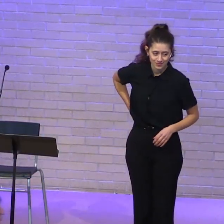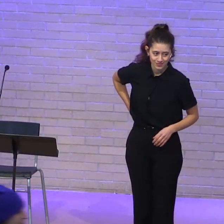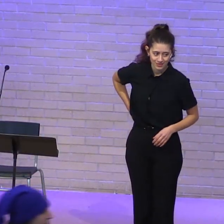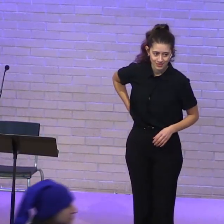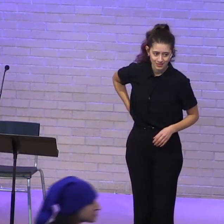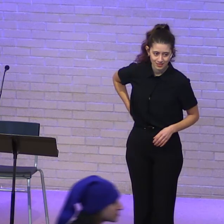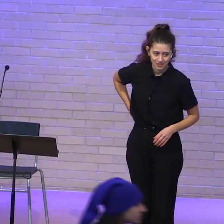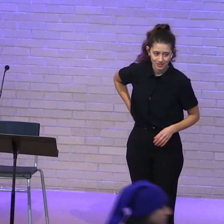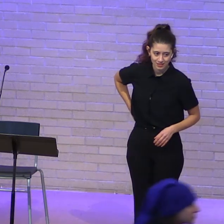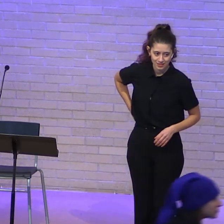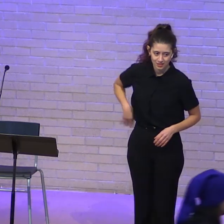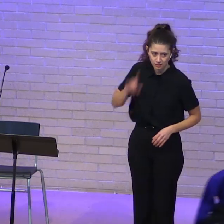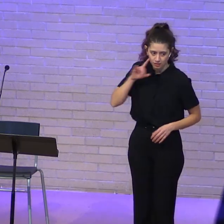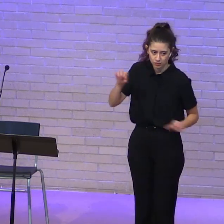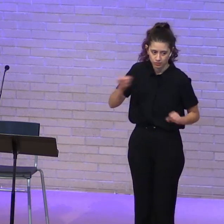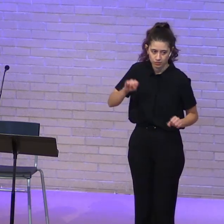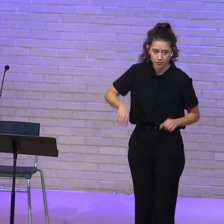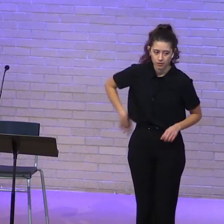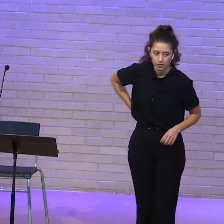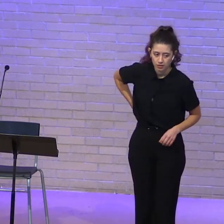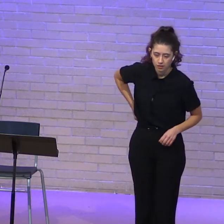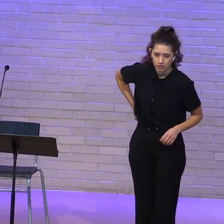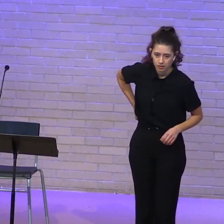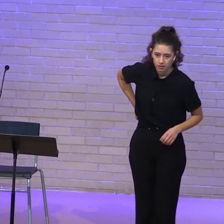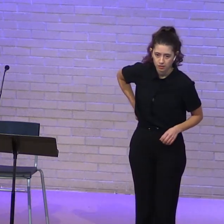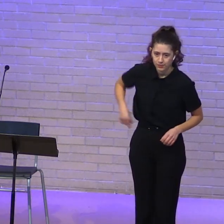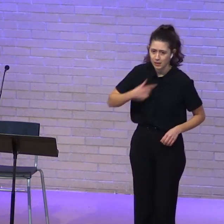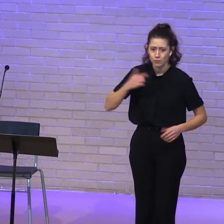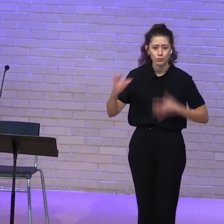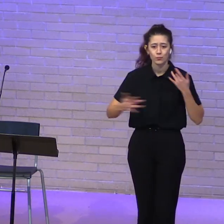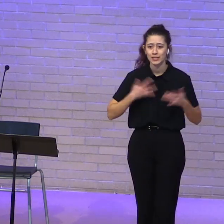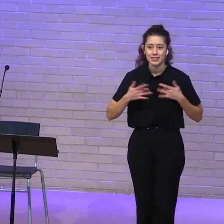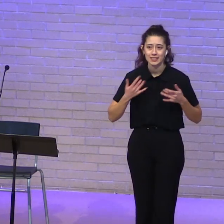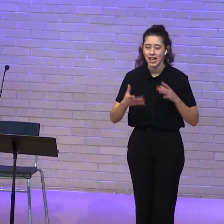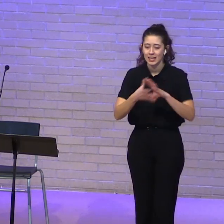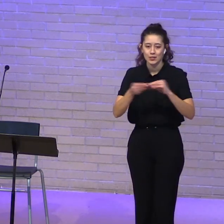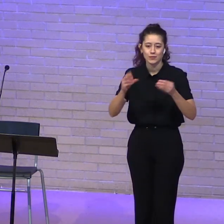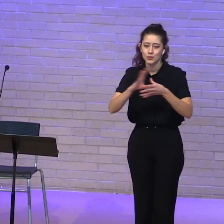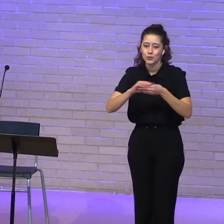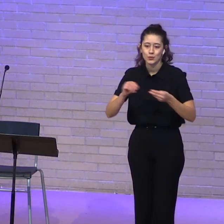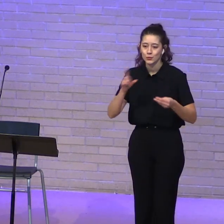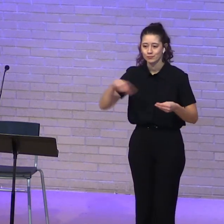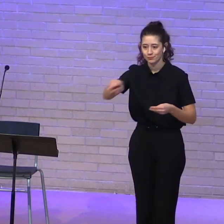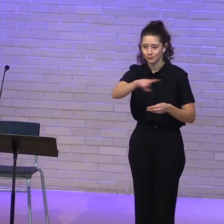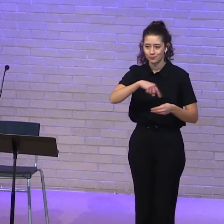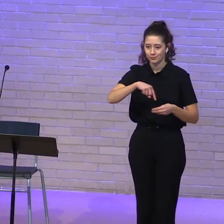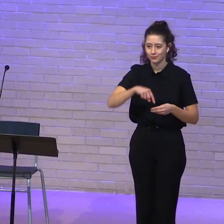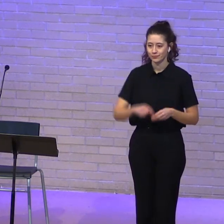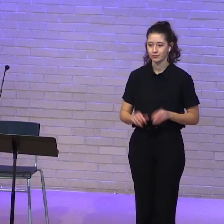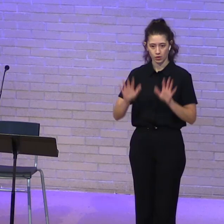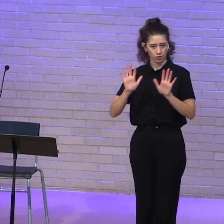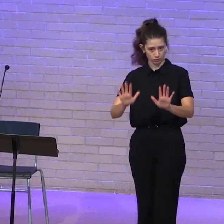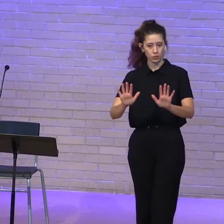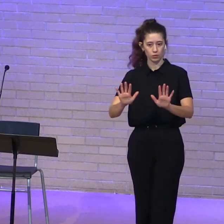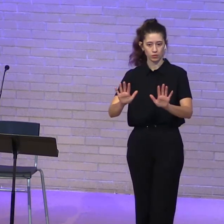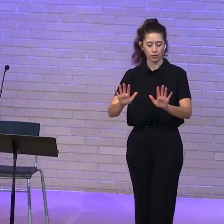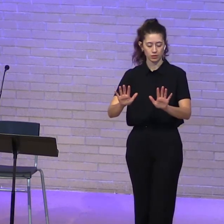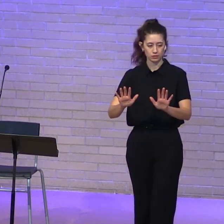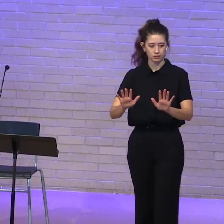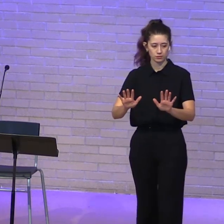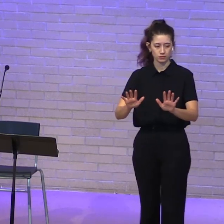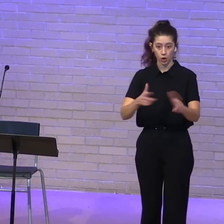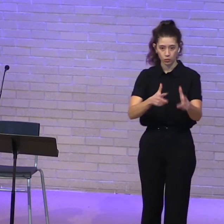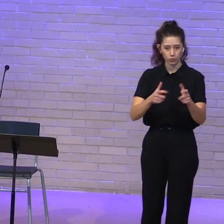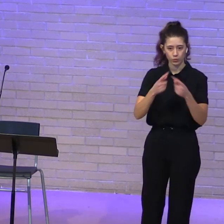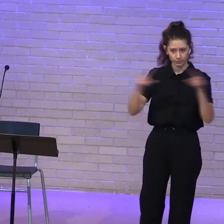Hi. I am so excited for some awesome storytelling this morning, but I only have to take a moment of your time for a quick announcement on behalf